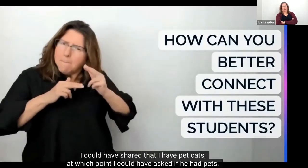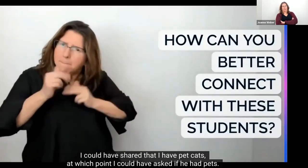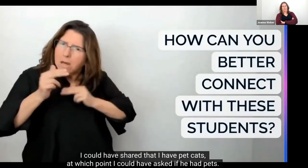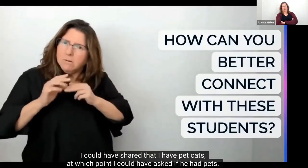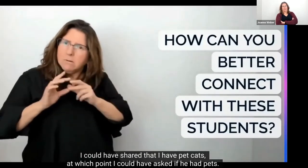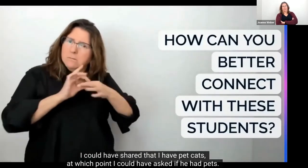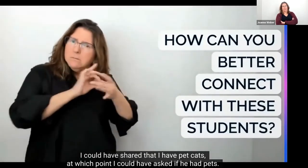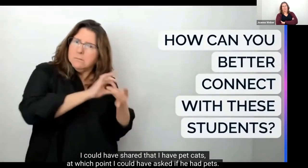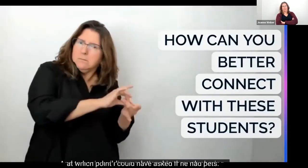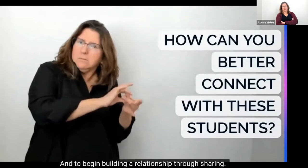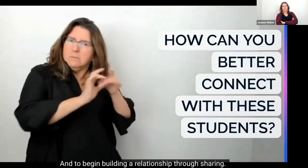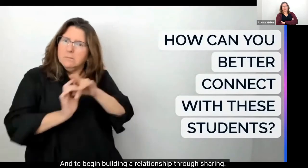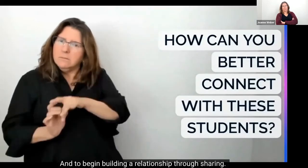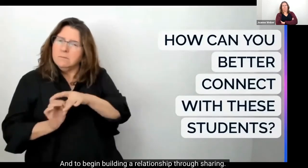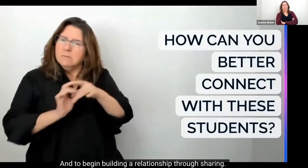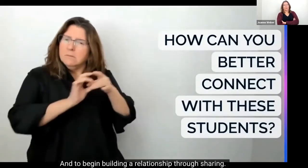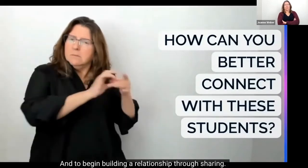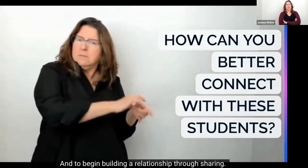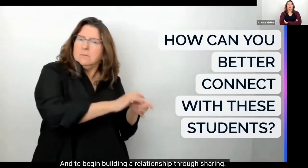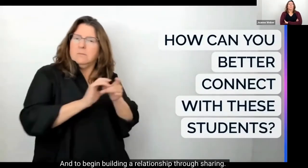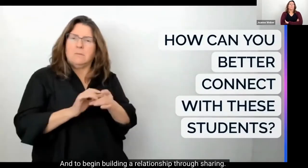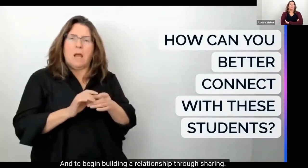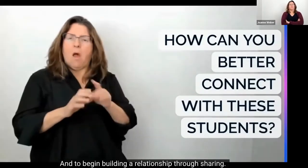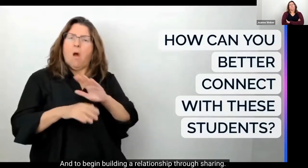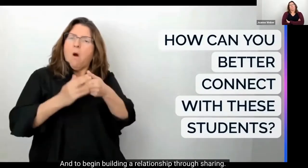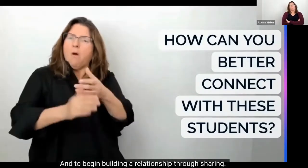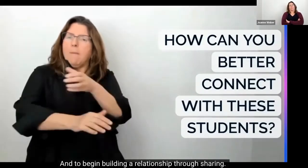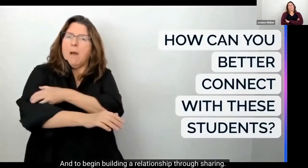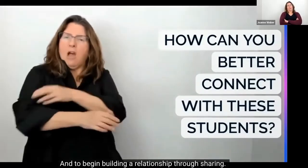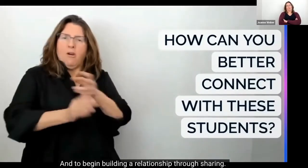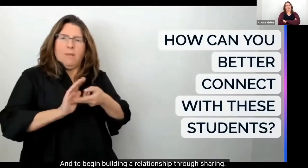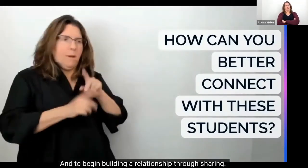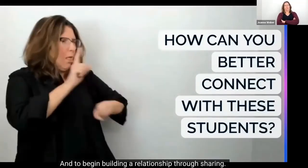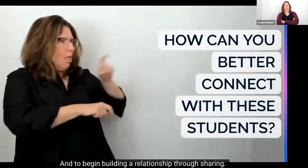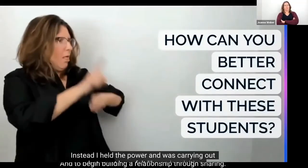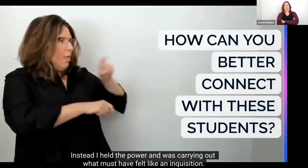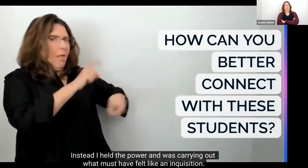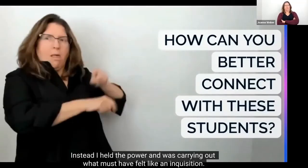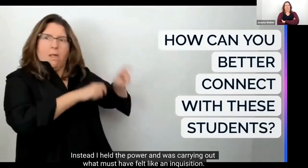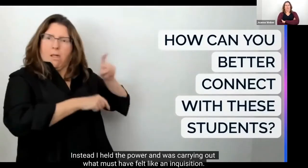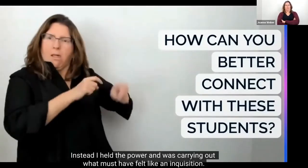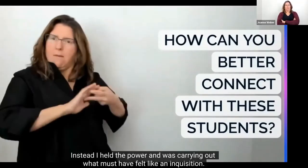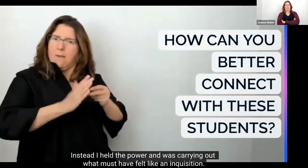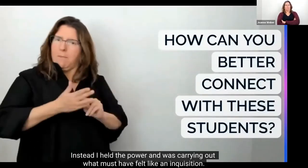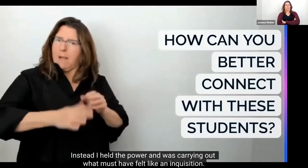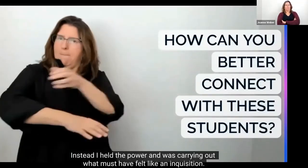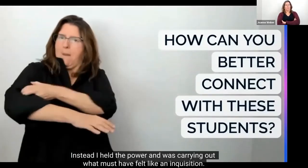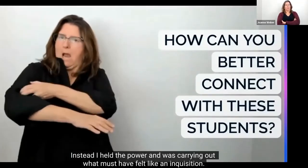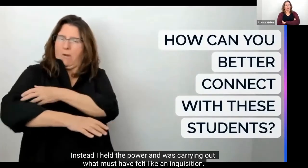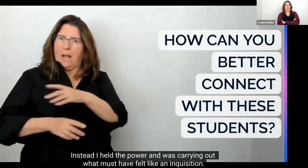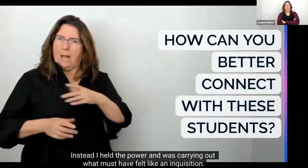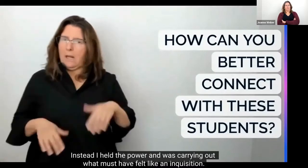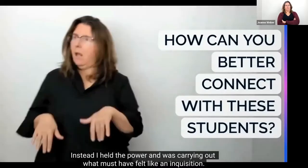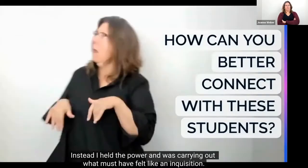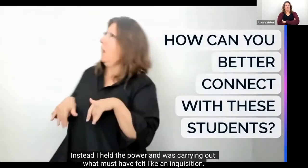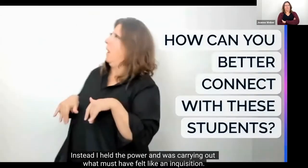pets, and to begin building a relationship through sharing. Instead, I held the power and was carrying out what